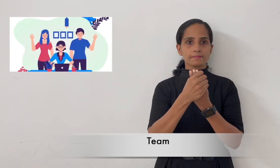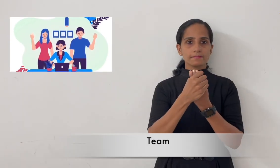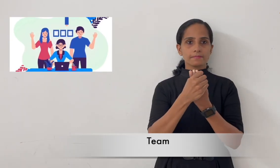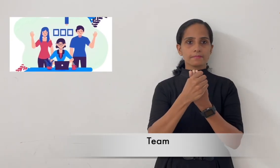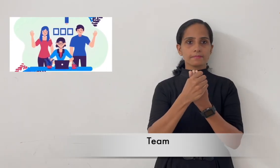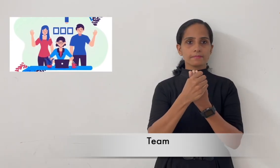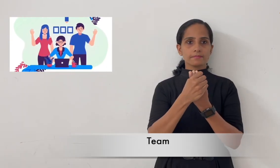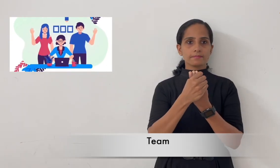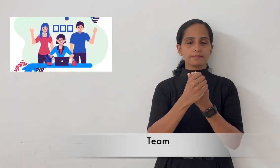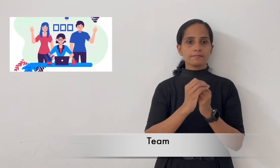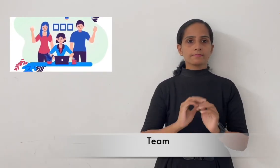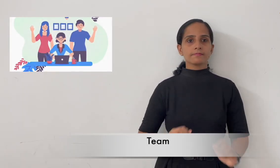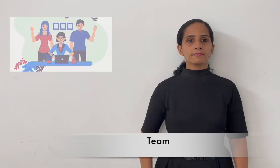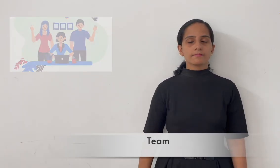Team.